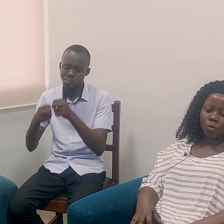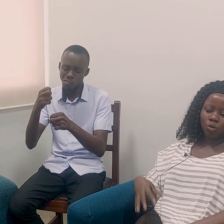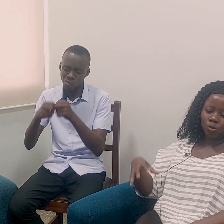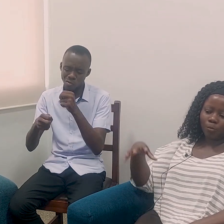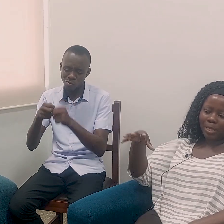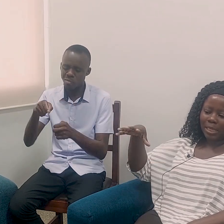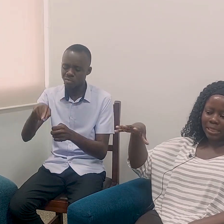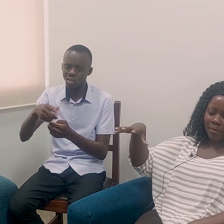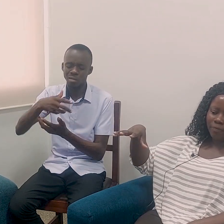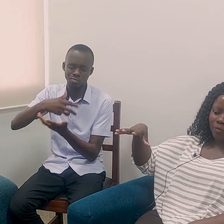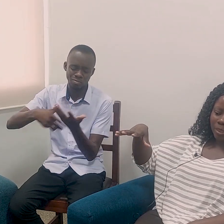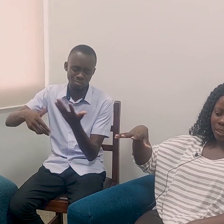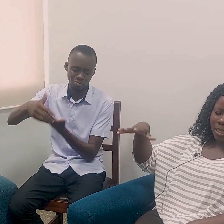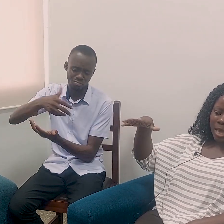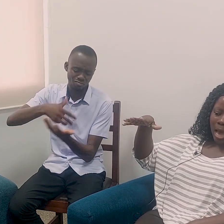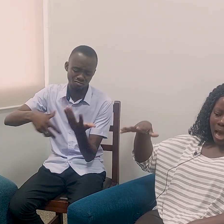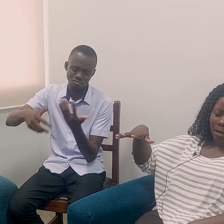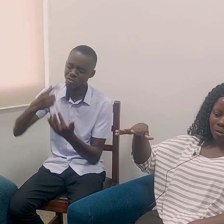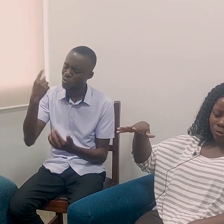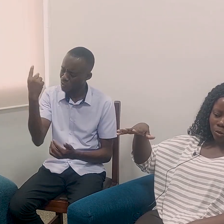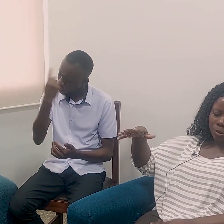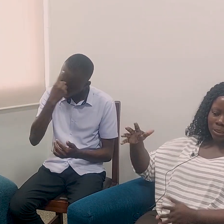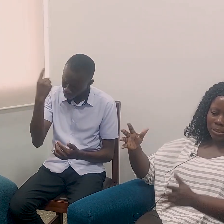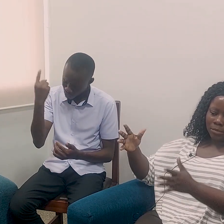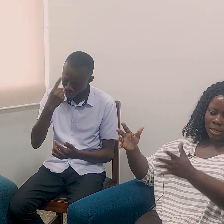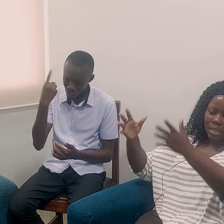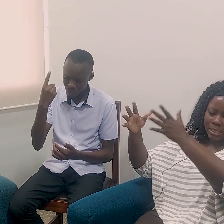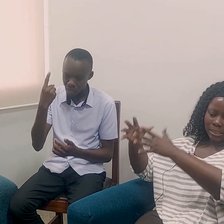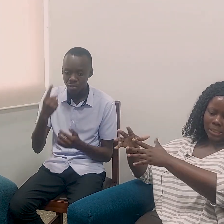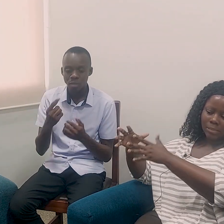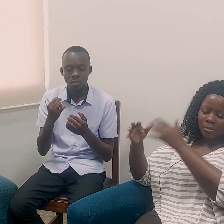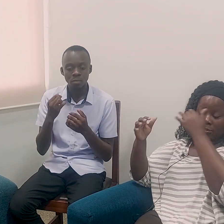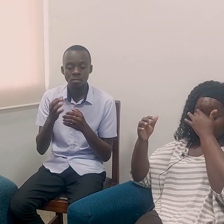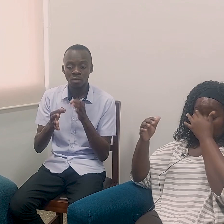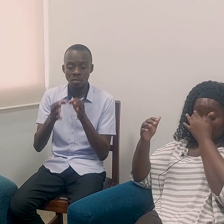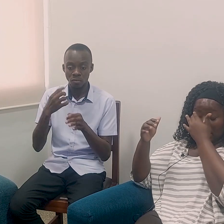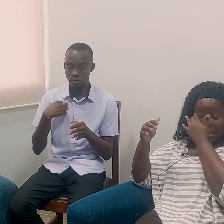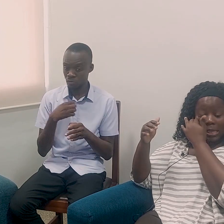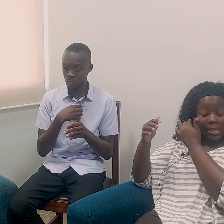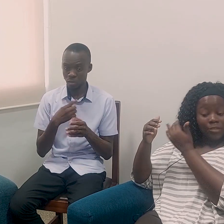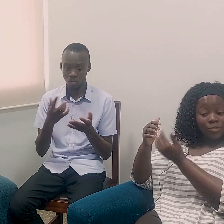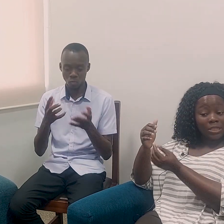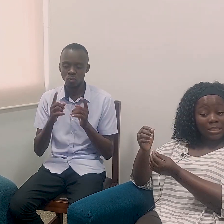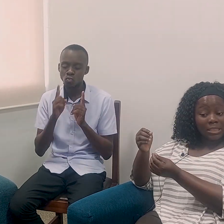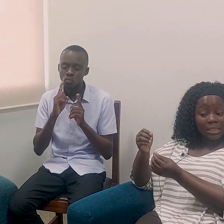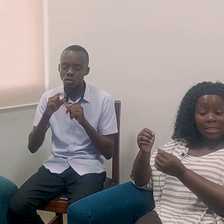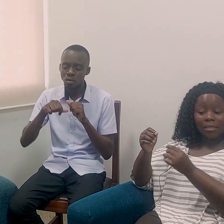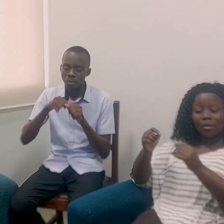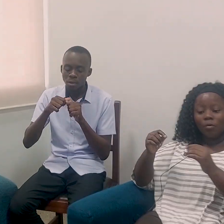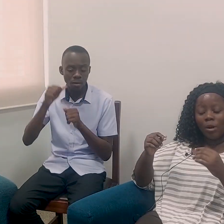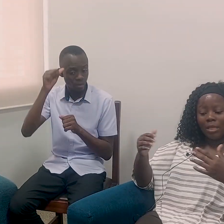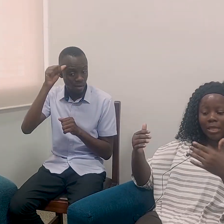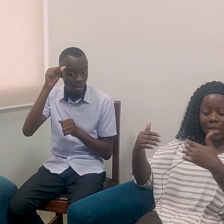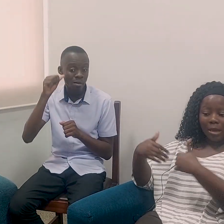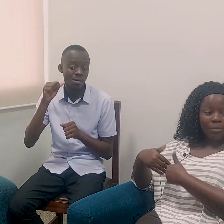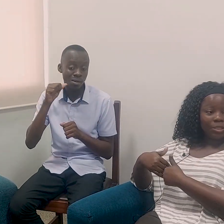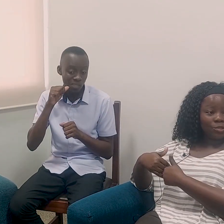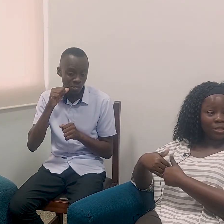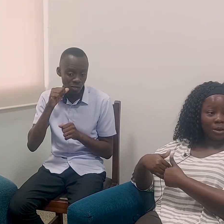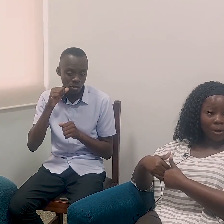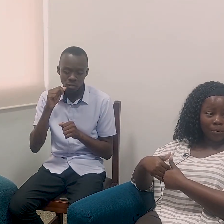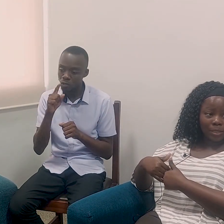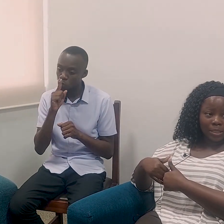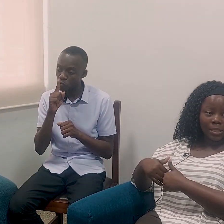we want to pick it up from the adult's age, right? Interestingly, when they come